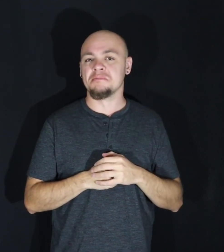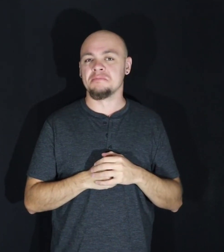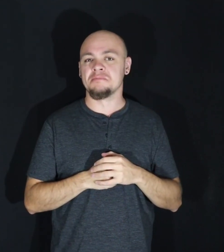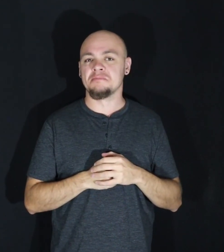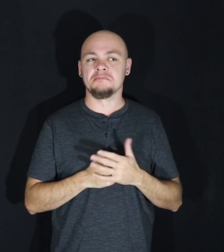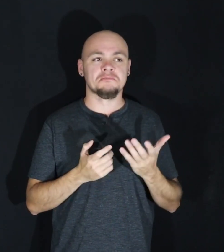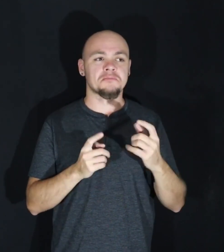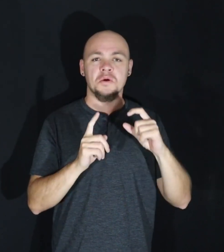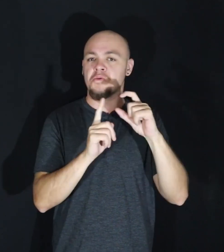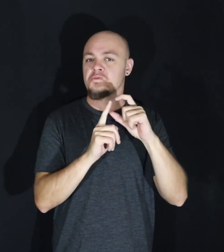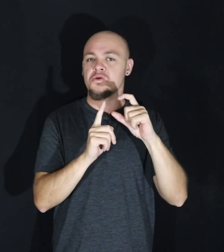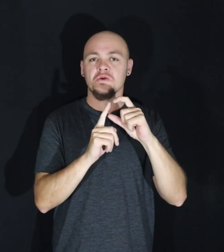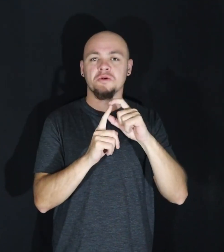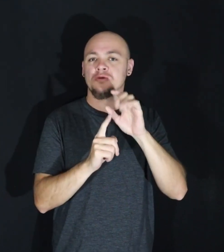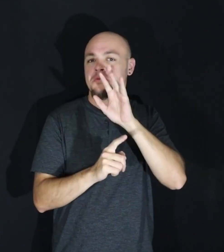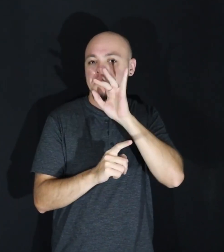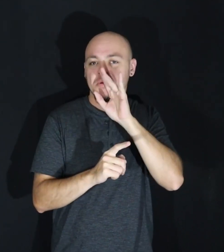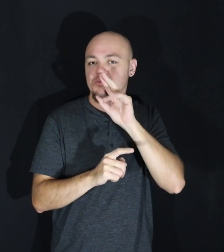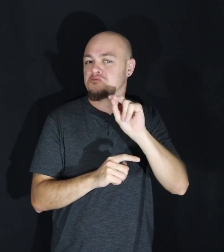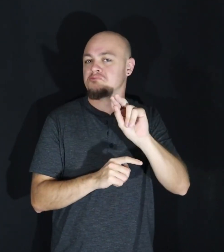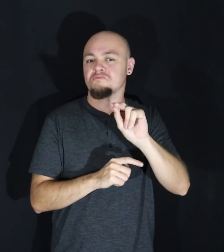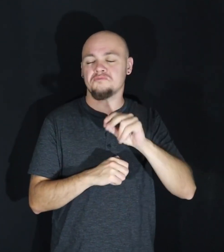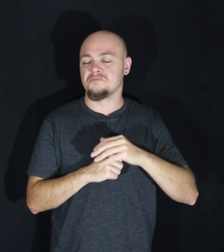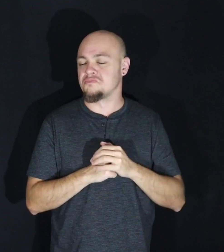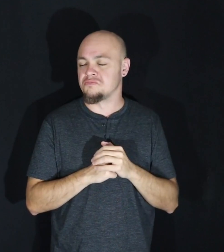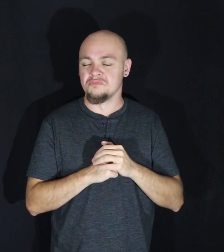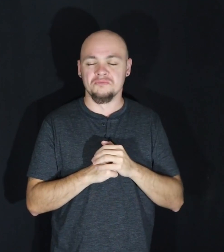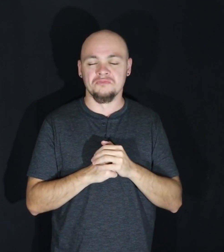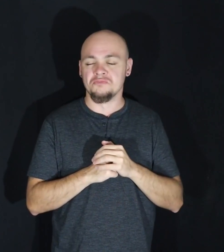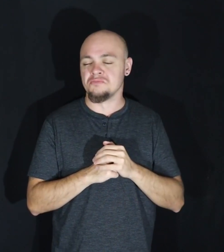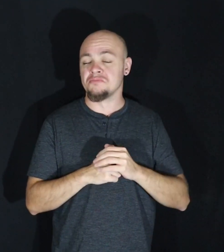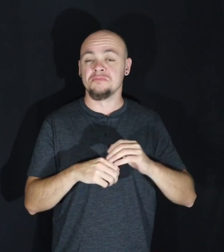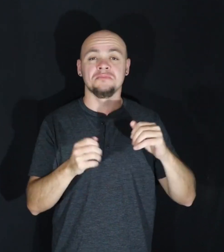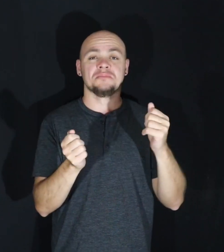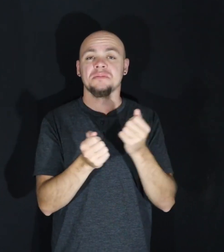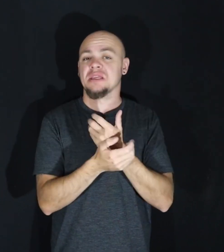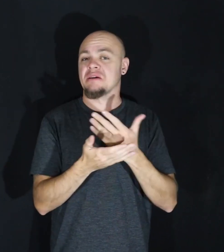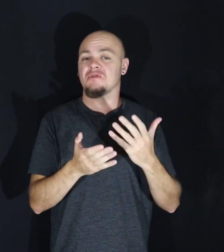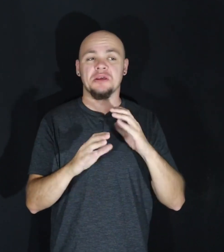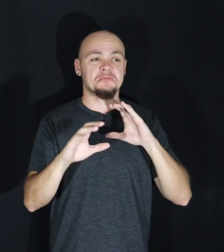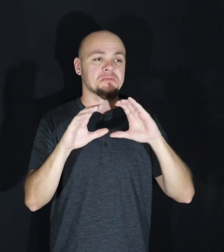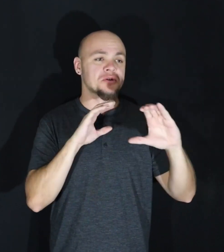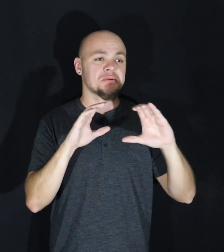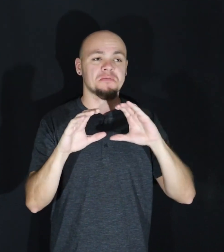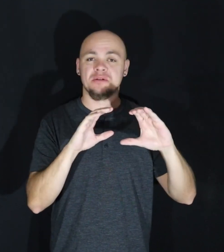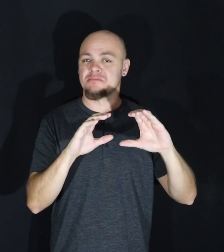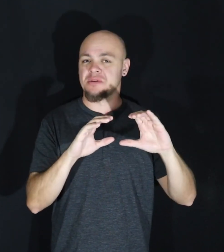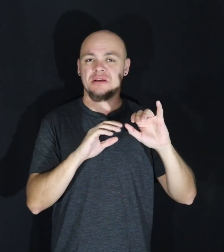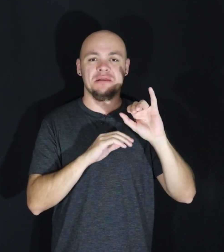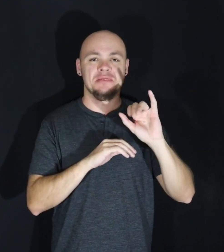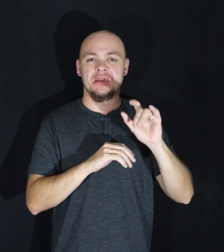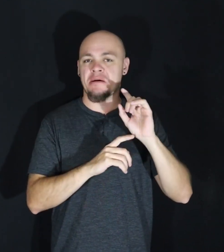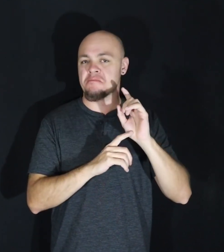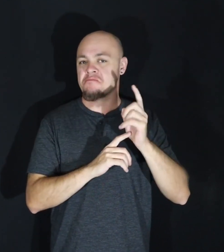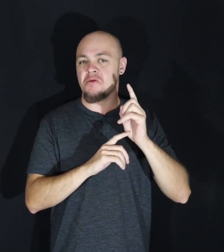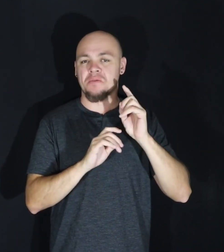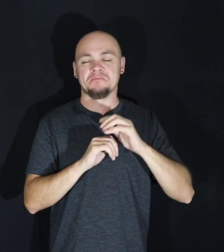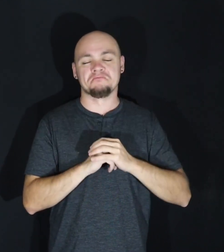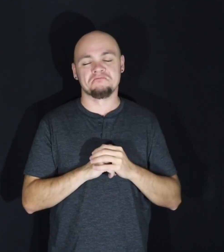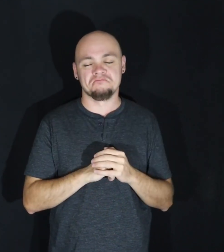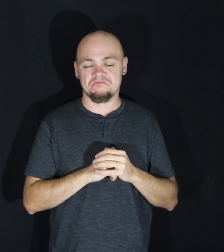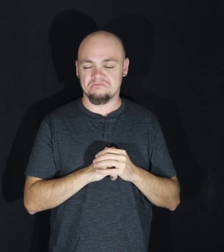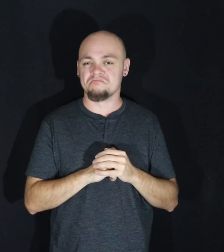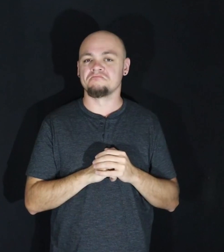Not a word was spoken, but everything was said in that moment.